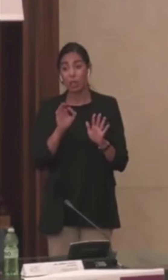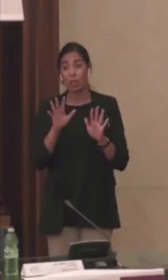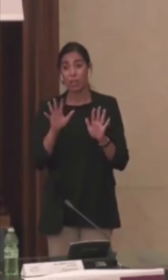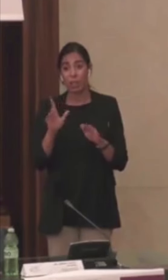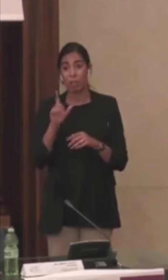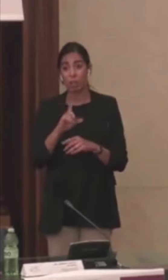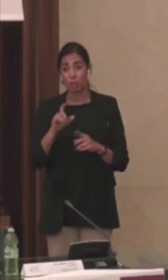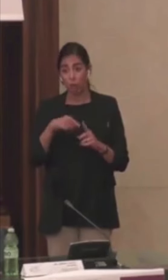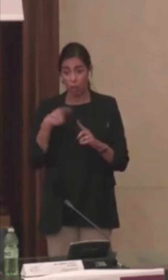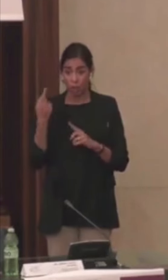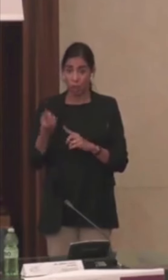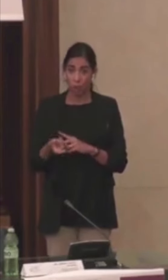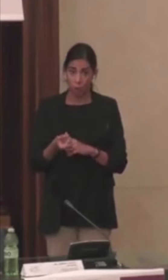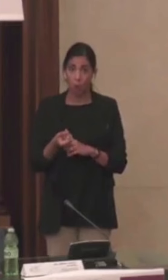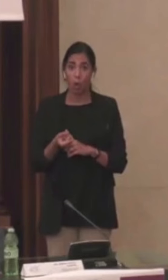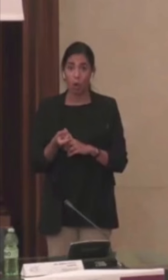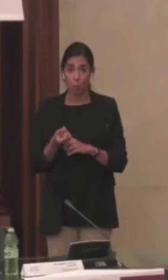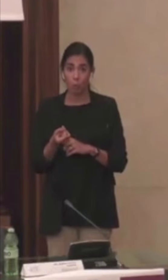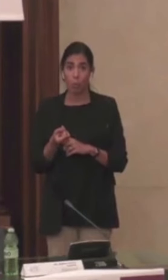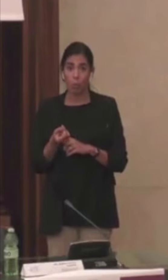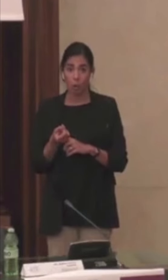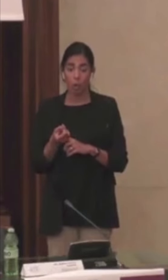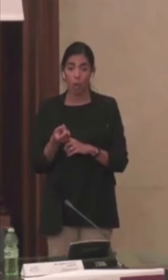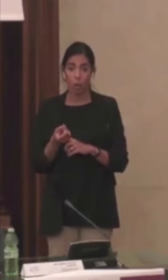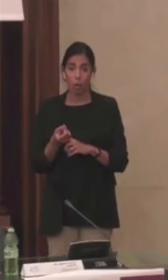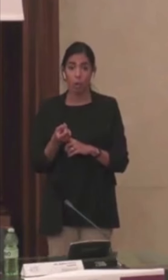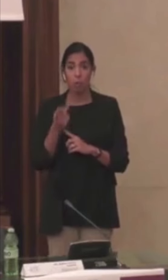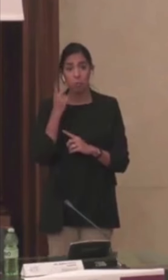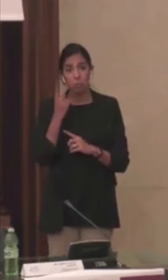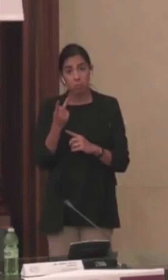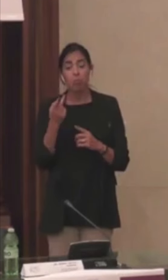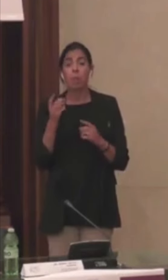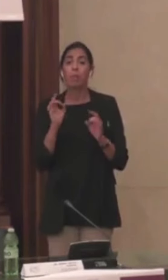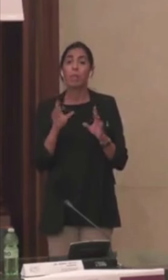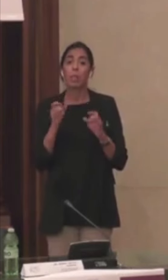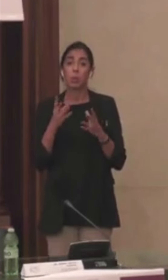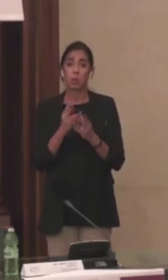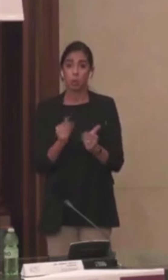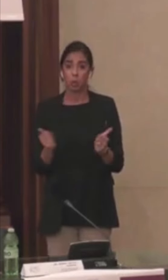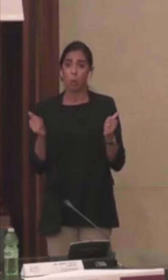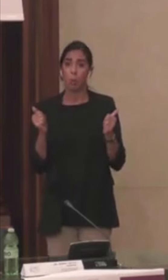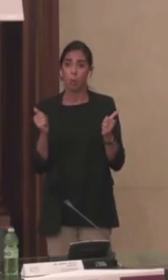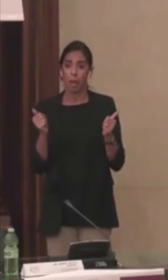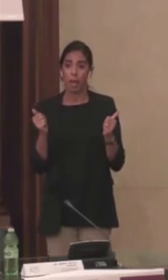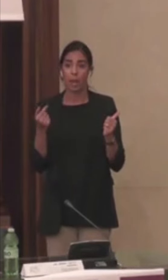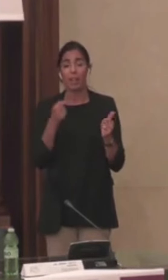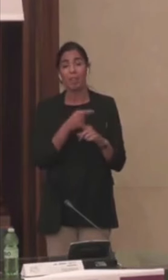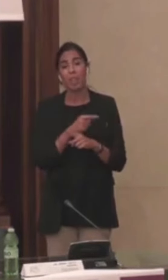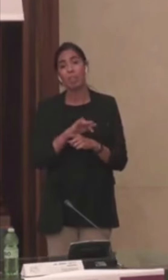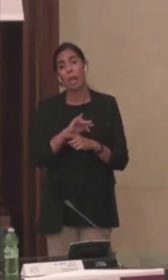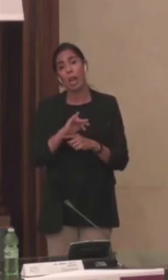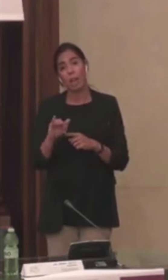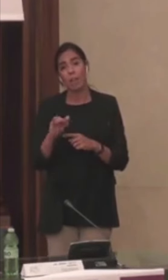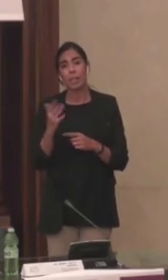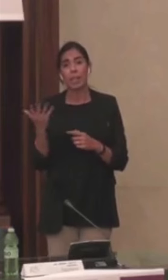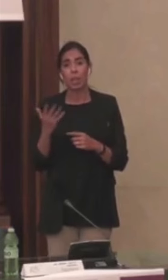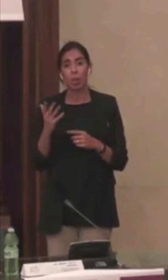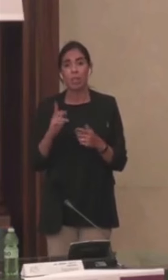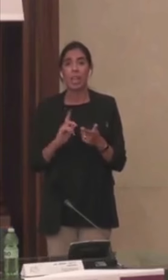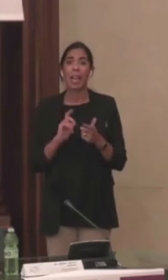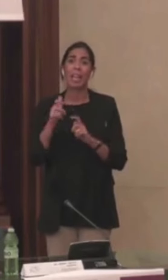was gone. What's left is the anti-inflammatory reaction, the cytokine